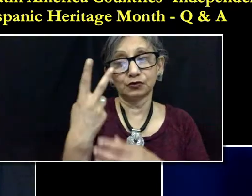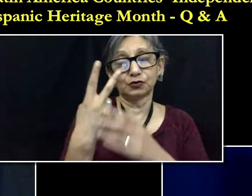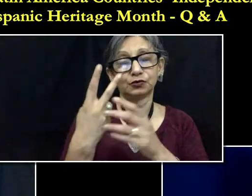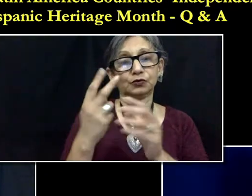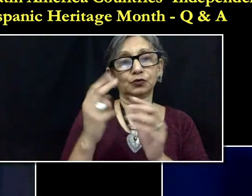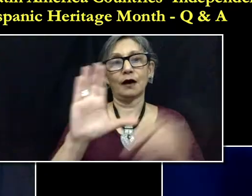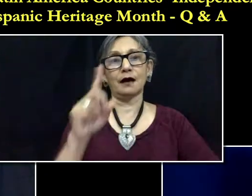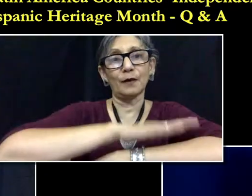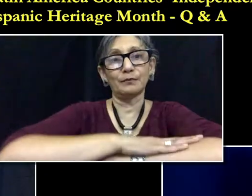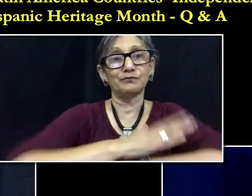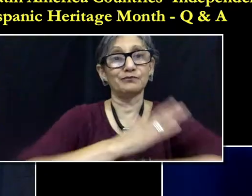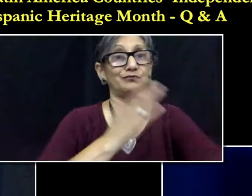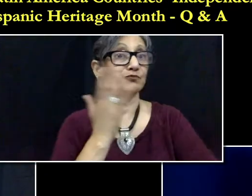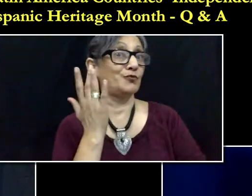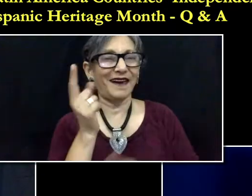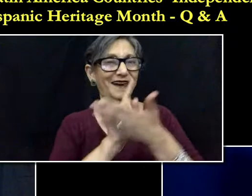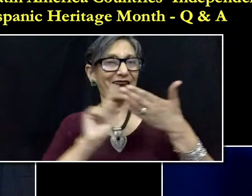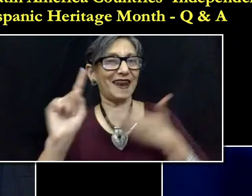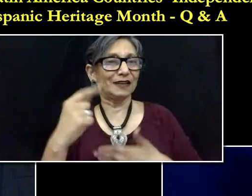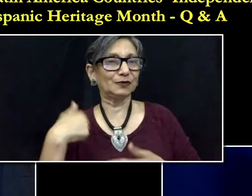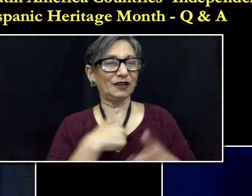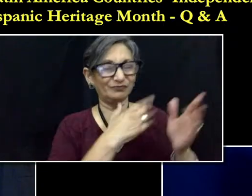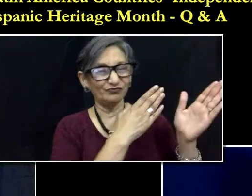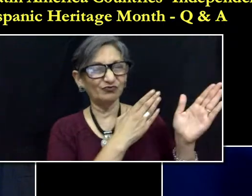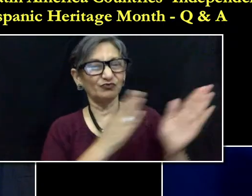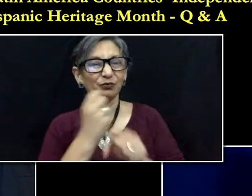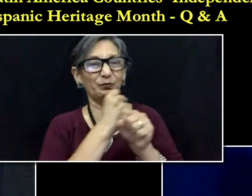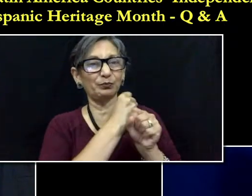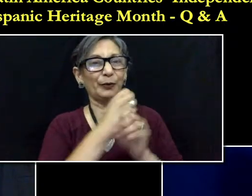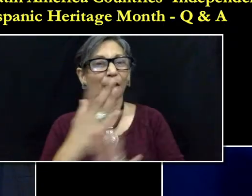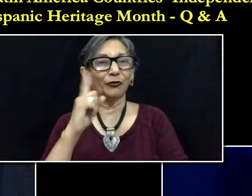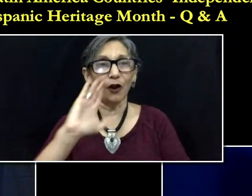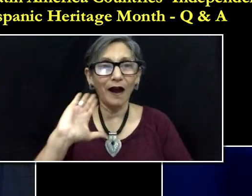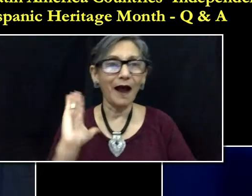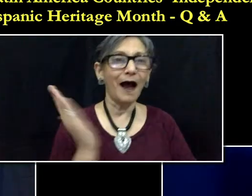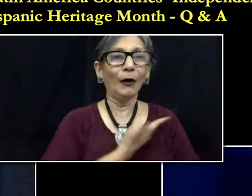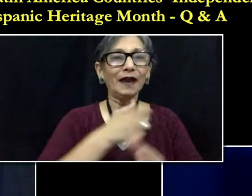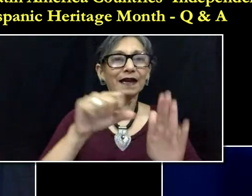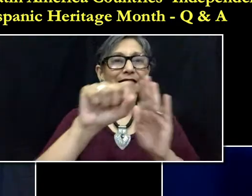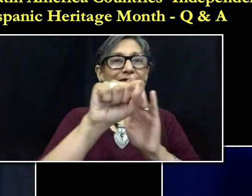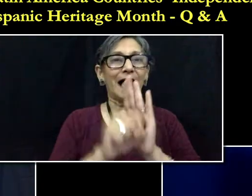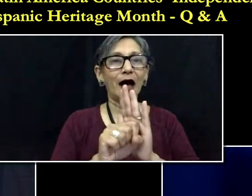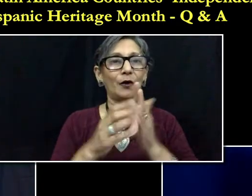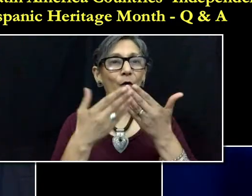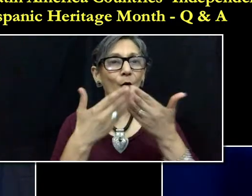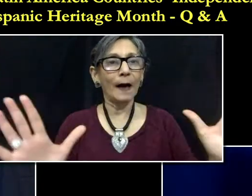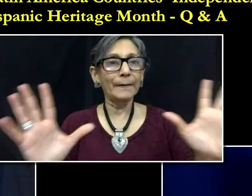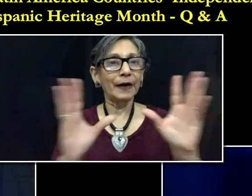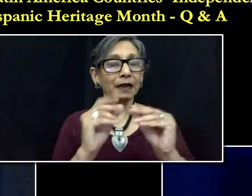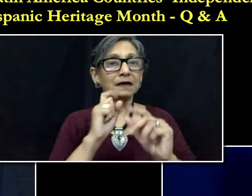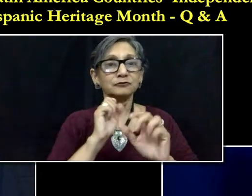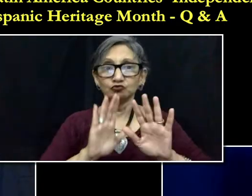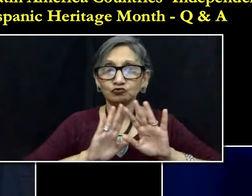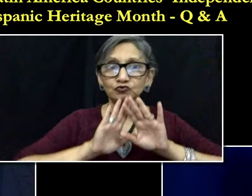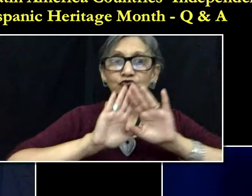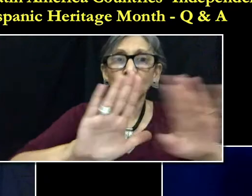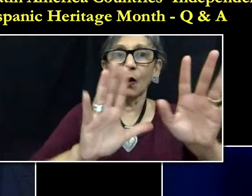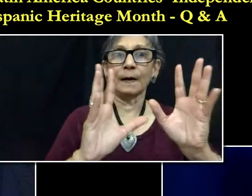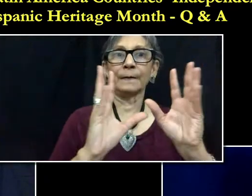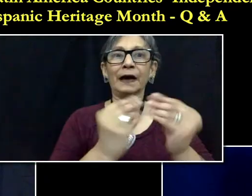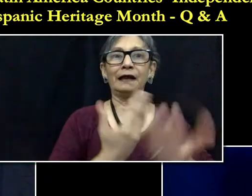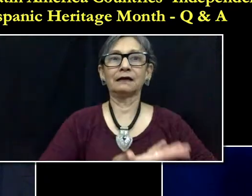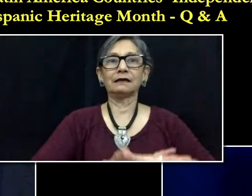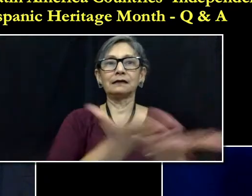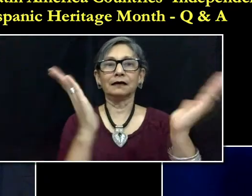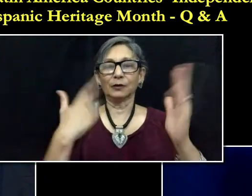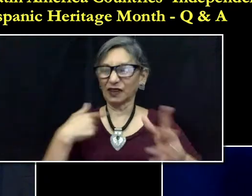following Thursday. So we have two CAD conferences that we're not going to be having our meetings because we're going to